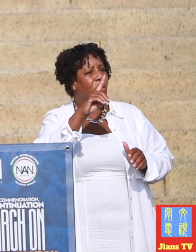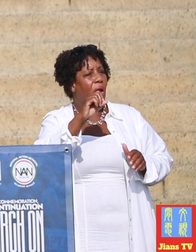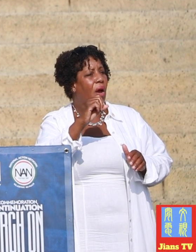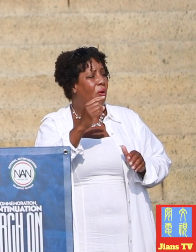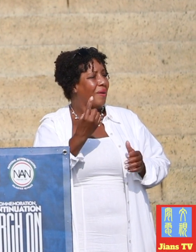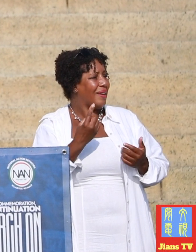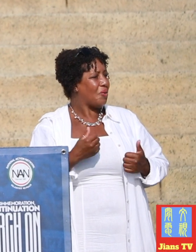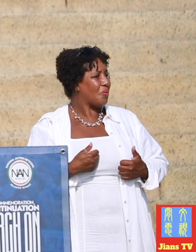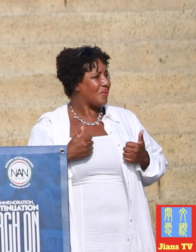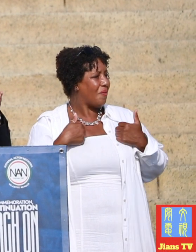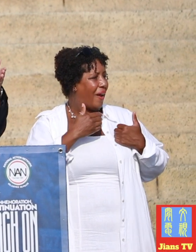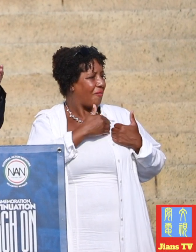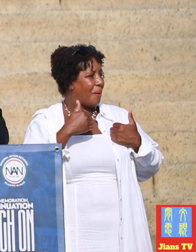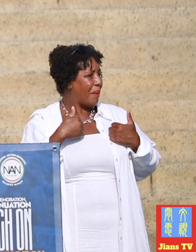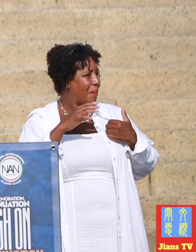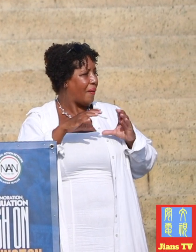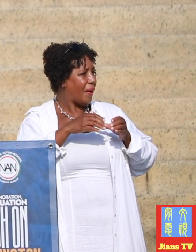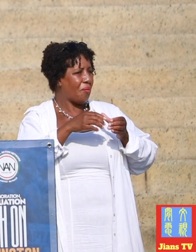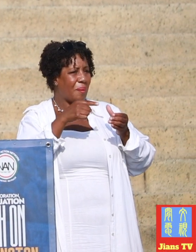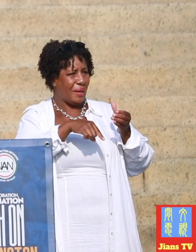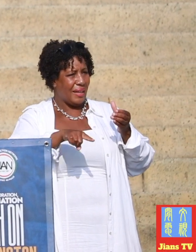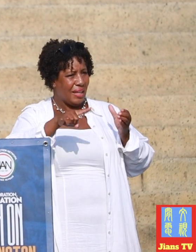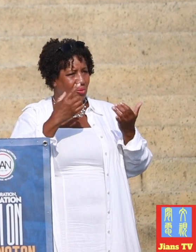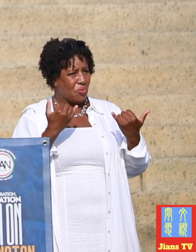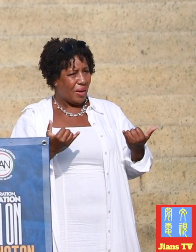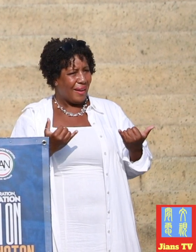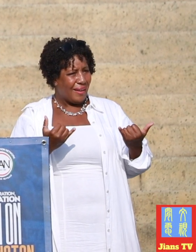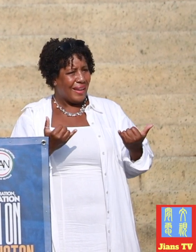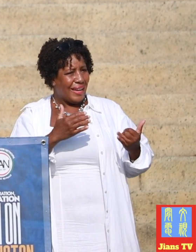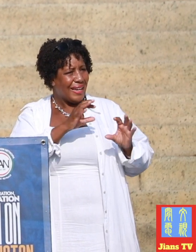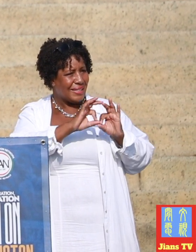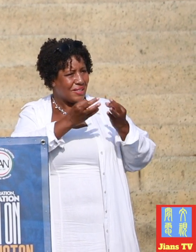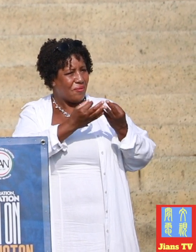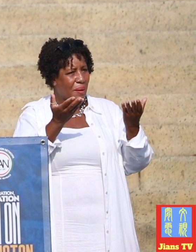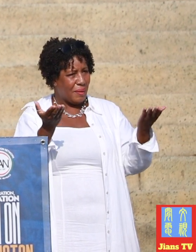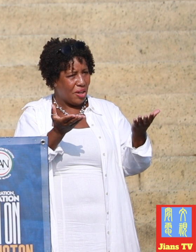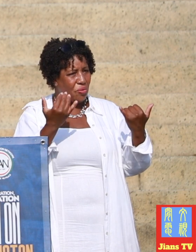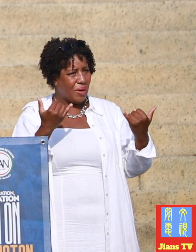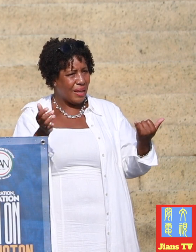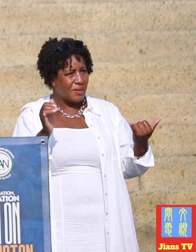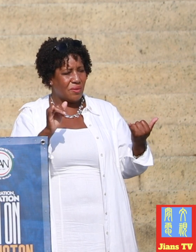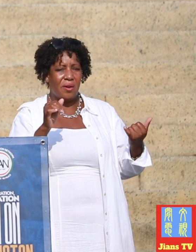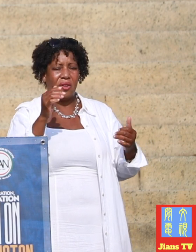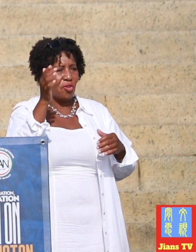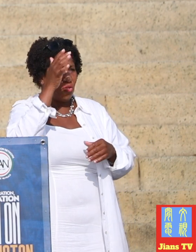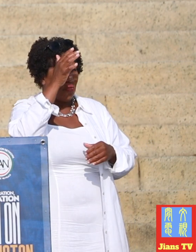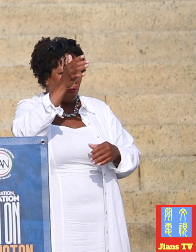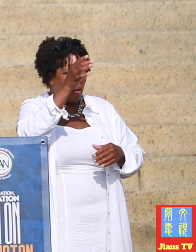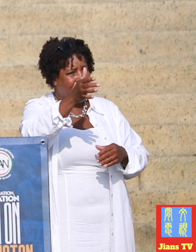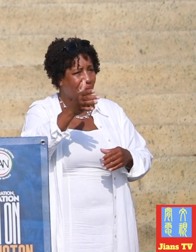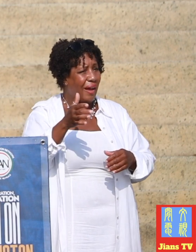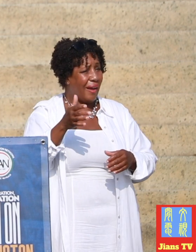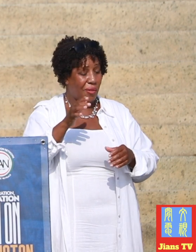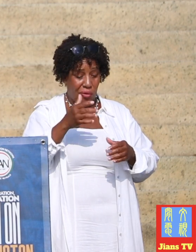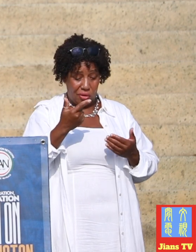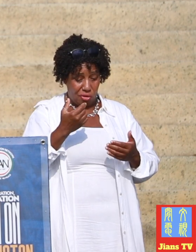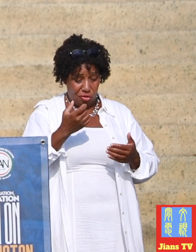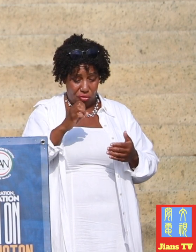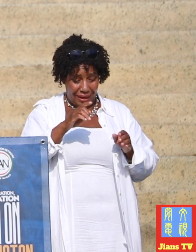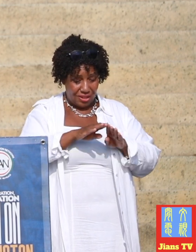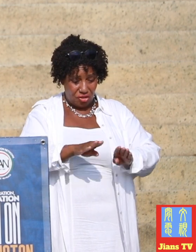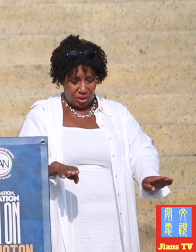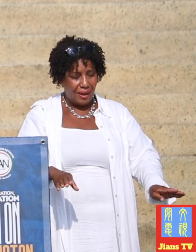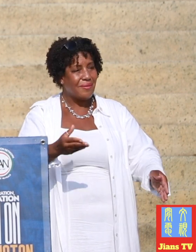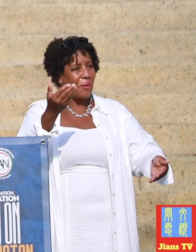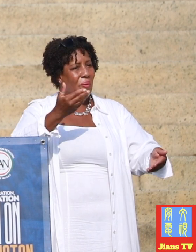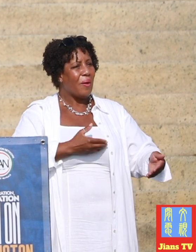the one surviving member of that group out here in the audience today. His family's out here today as well, grandfather down to grandchild.